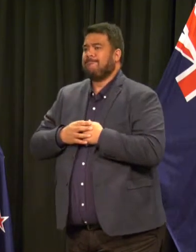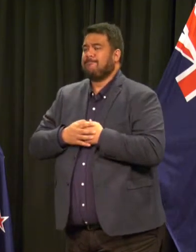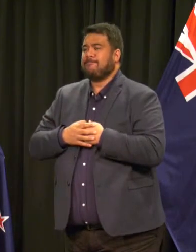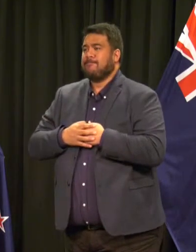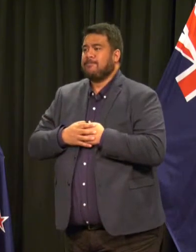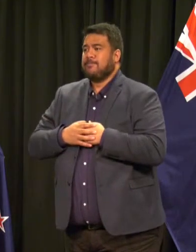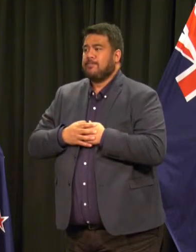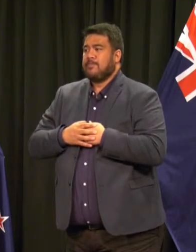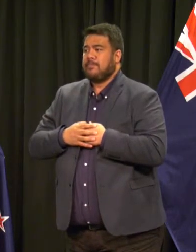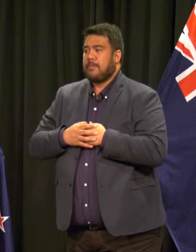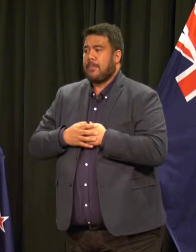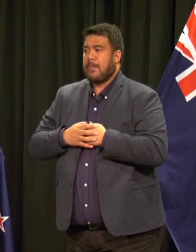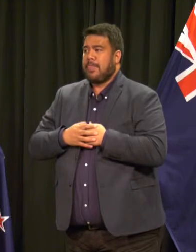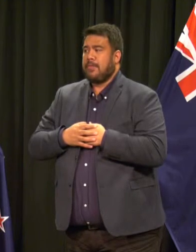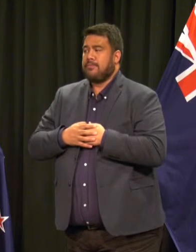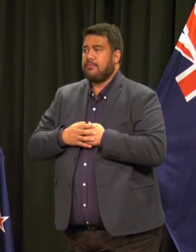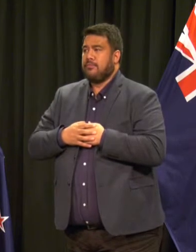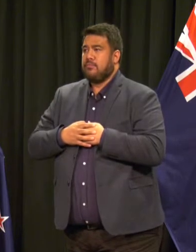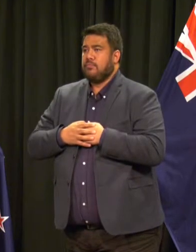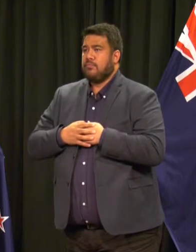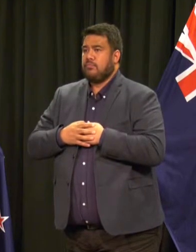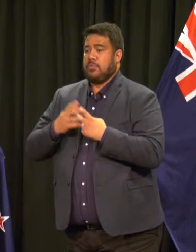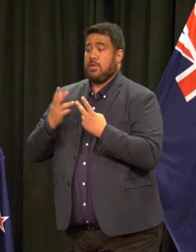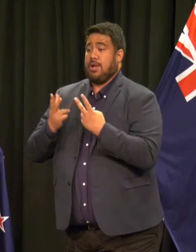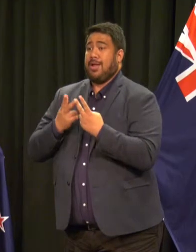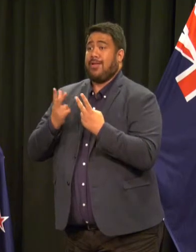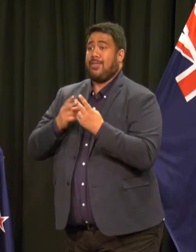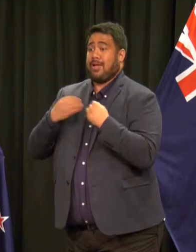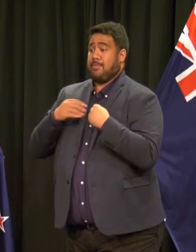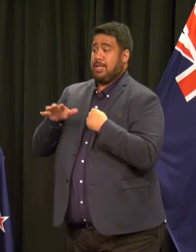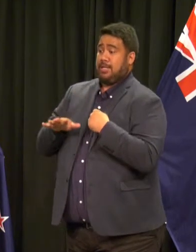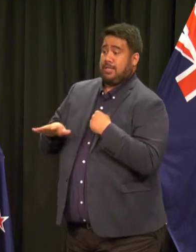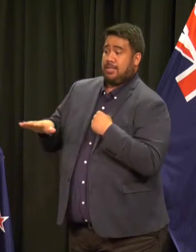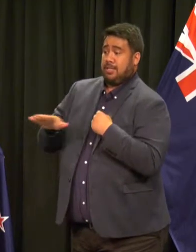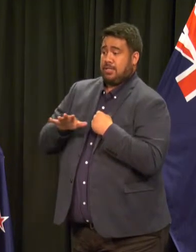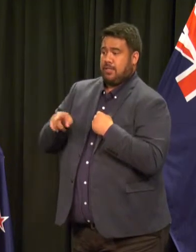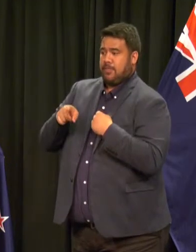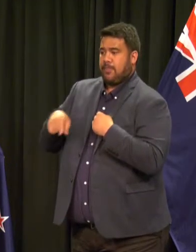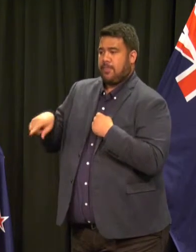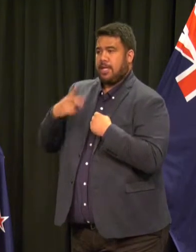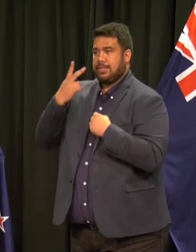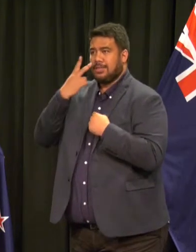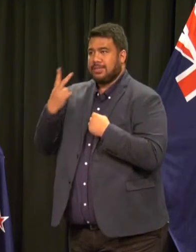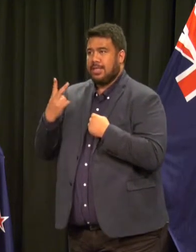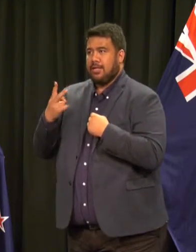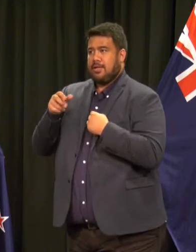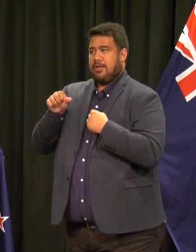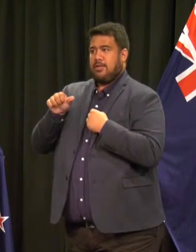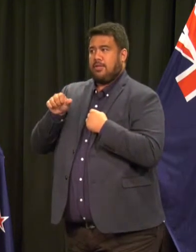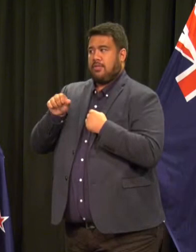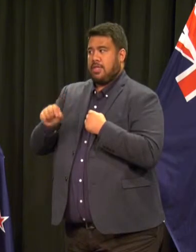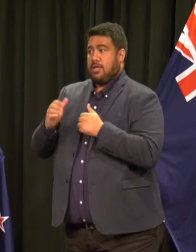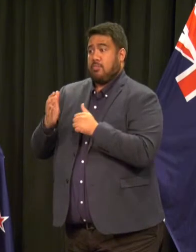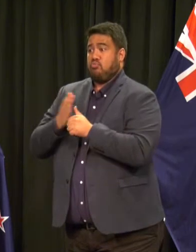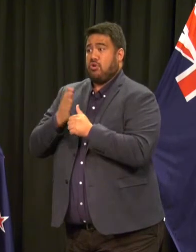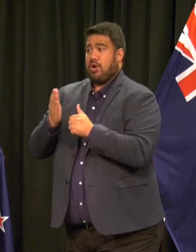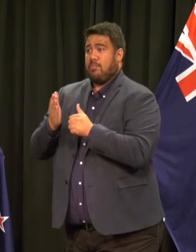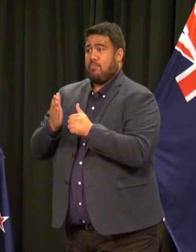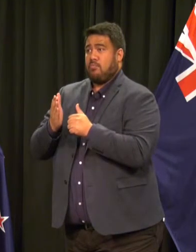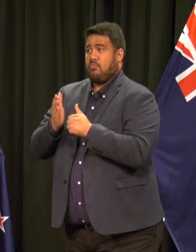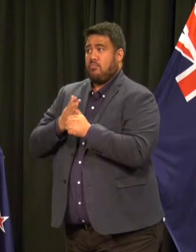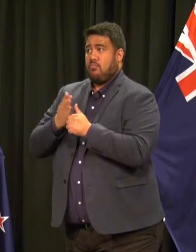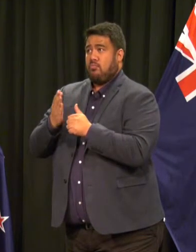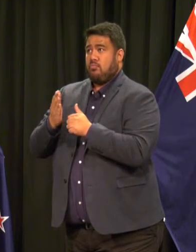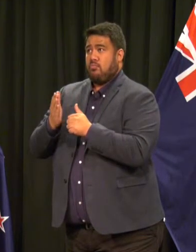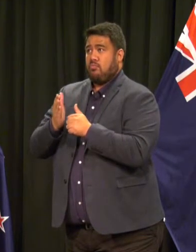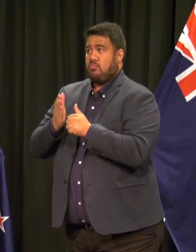it if, unlike other countries that see the need to take their primary based products into serious added value for their own country's